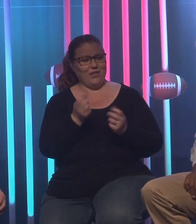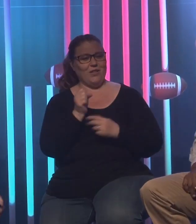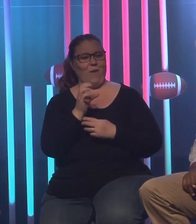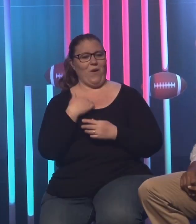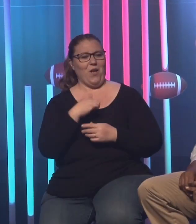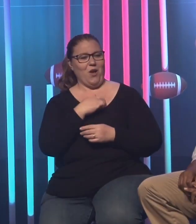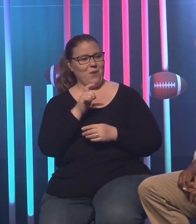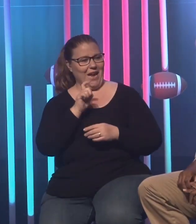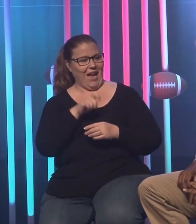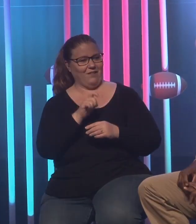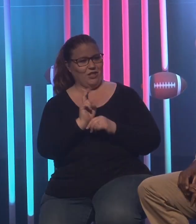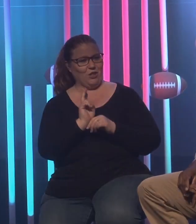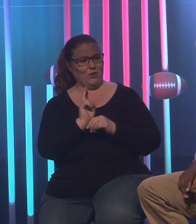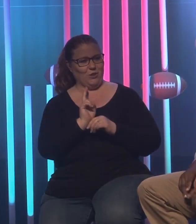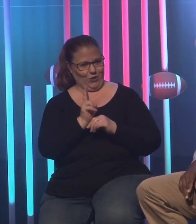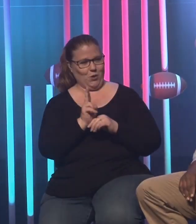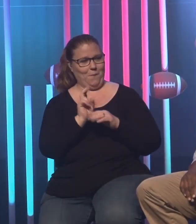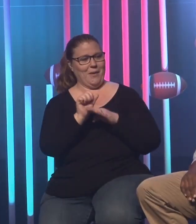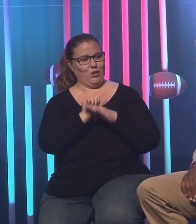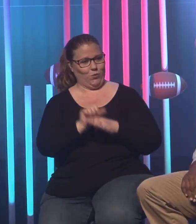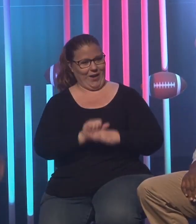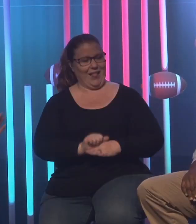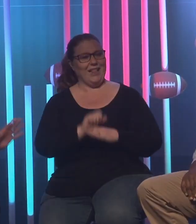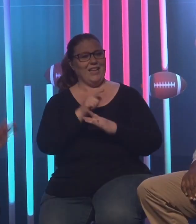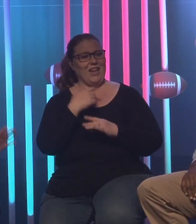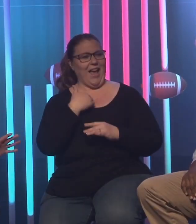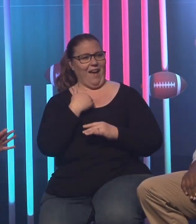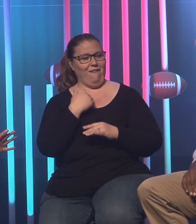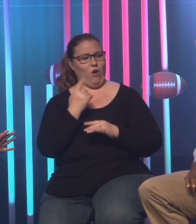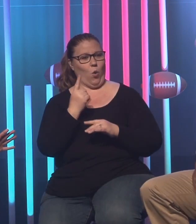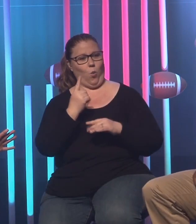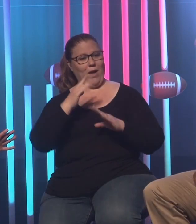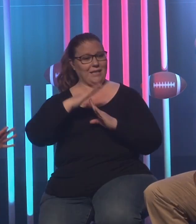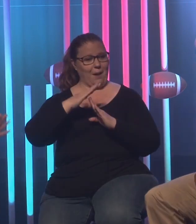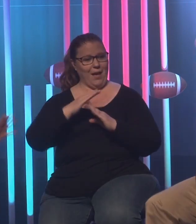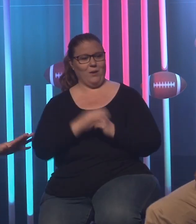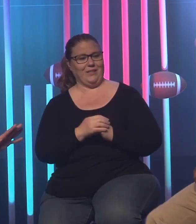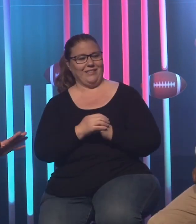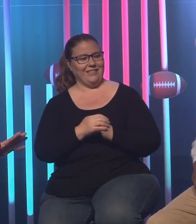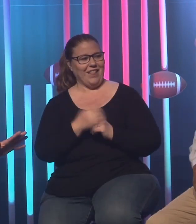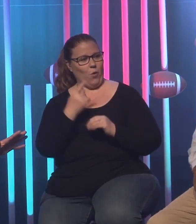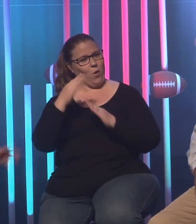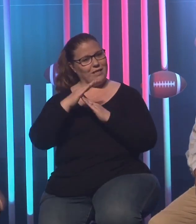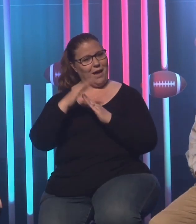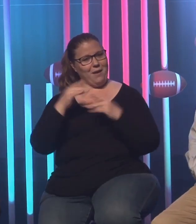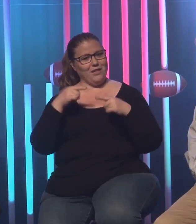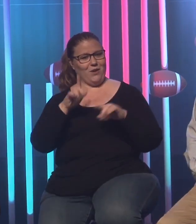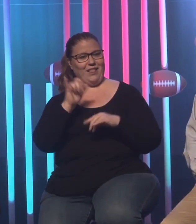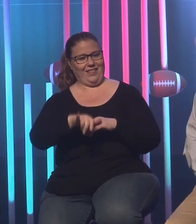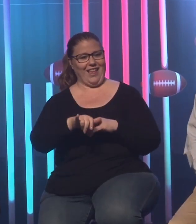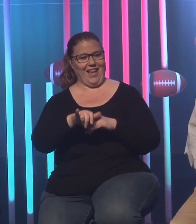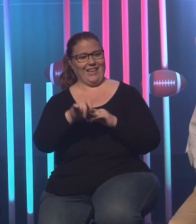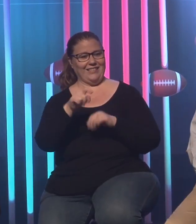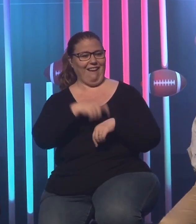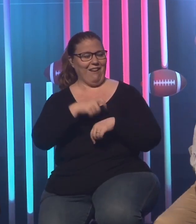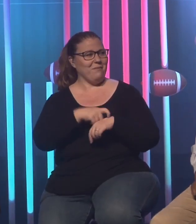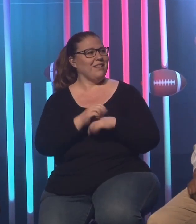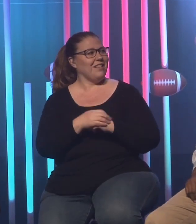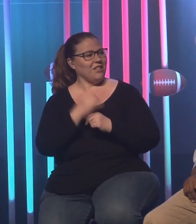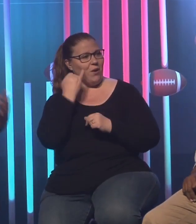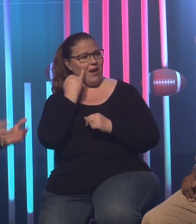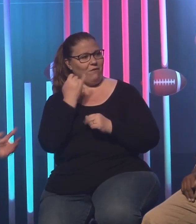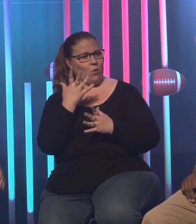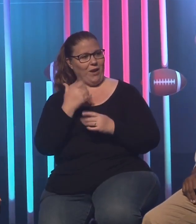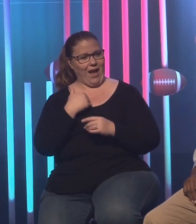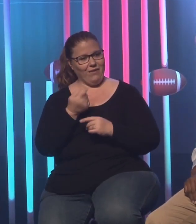we're going to have to go into a 2 minute drill, and you do have one timeout. Oh my. During that 2 minutes. We can make that work. So if you want to have a